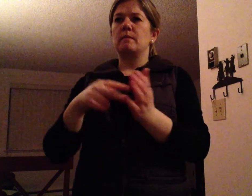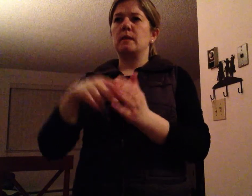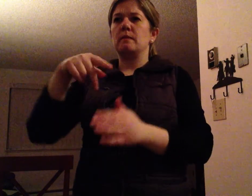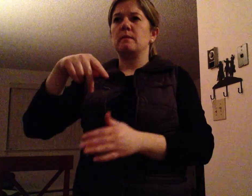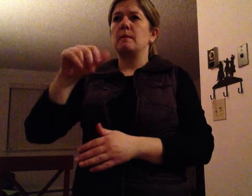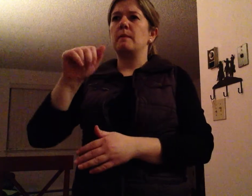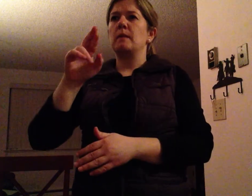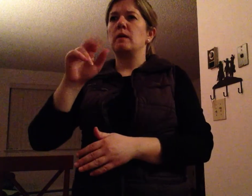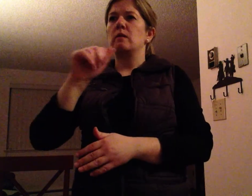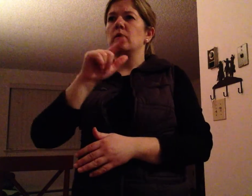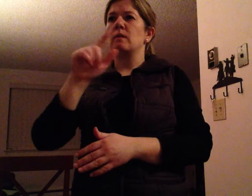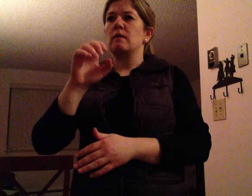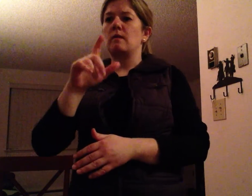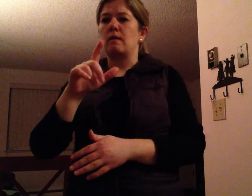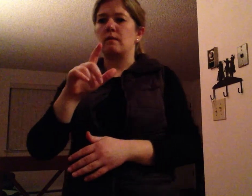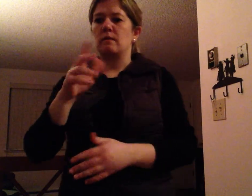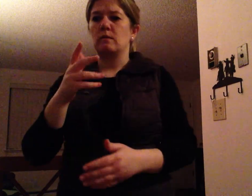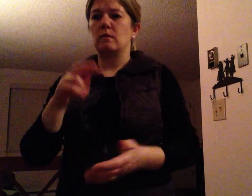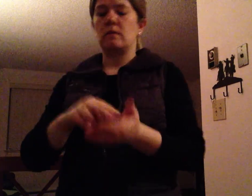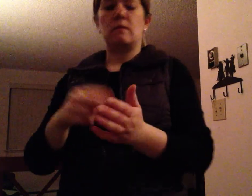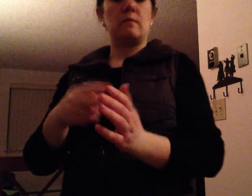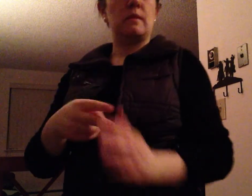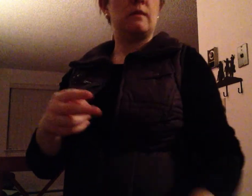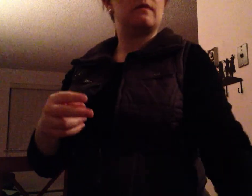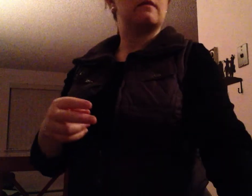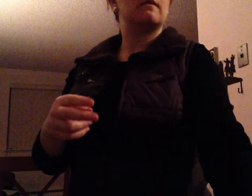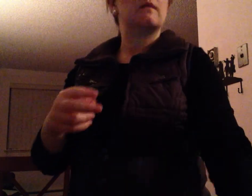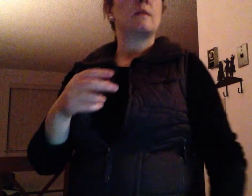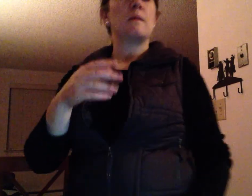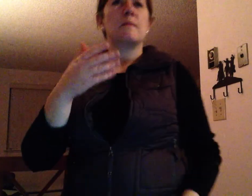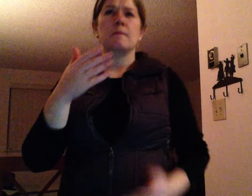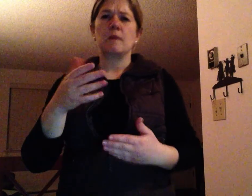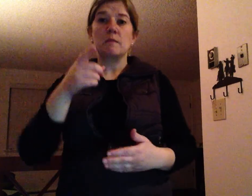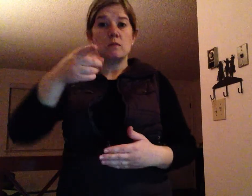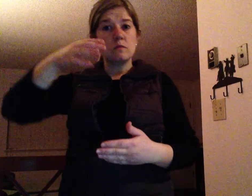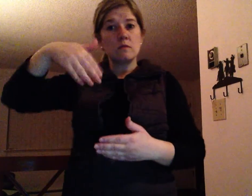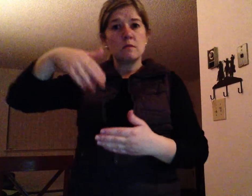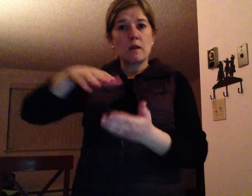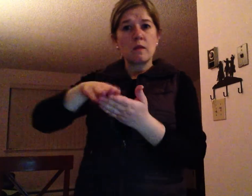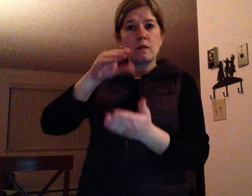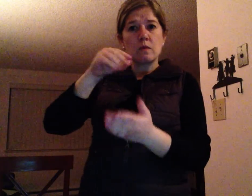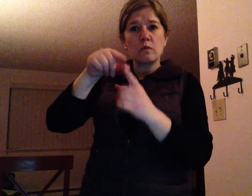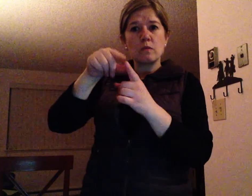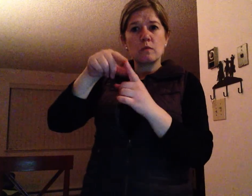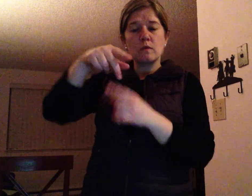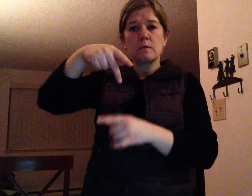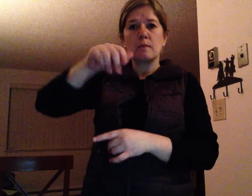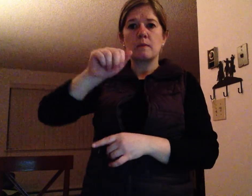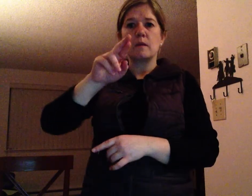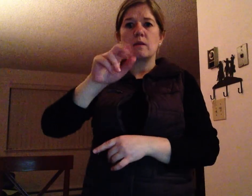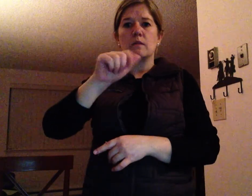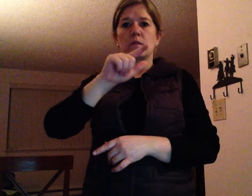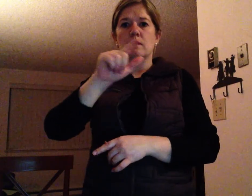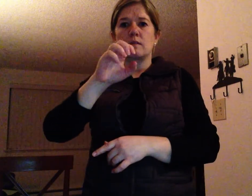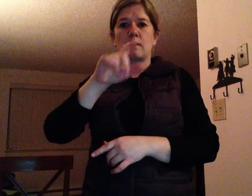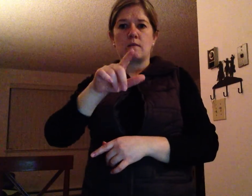Anybody remember? You may not even have heard of that word before. But this year we're going to talk about these a lot. You know what parallel? Uneven?